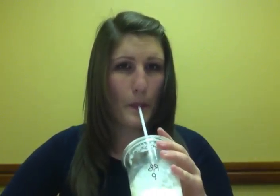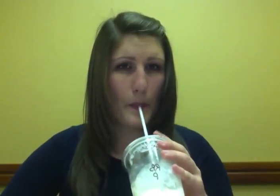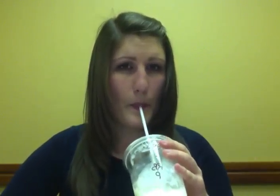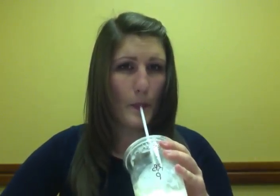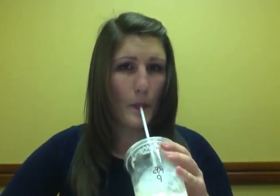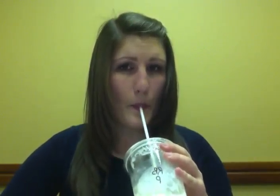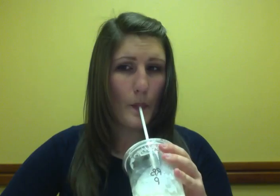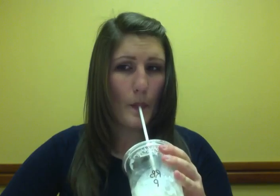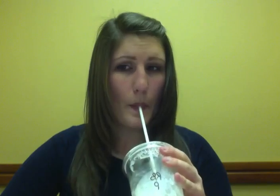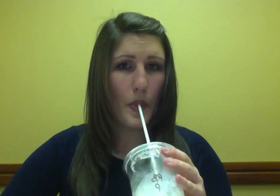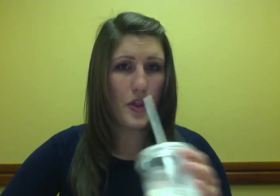studies.